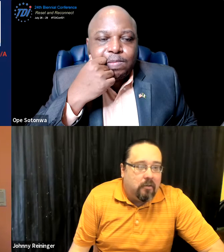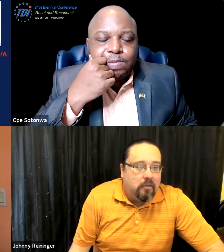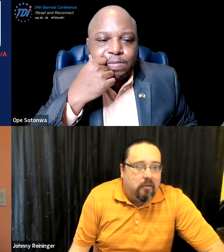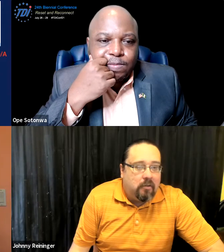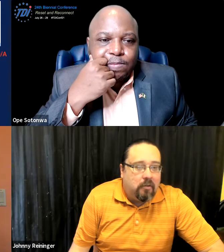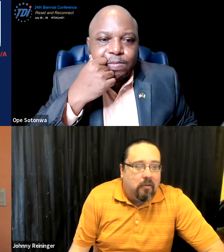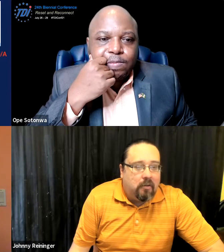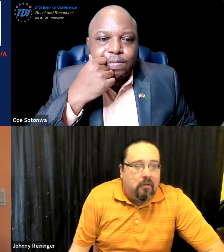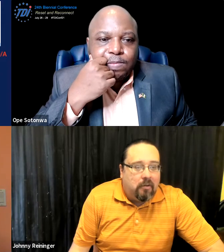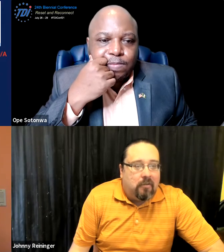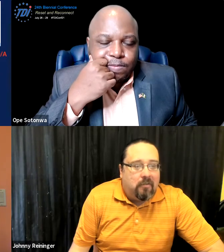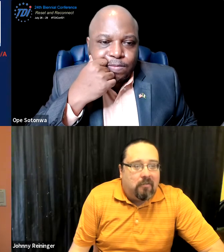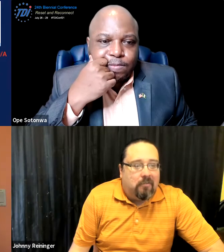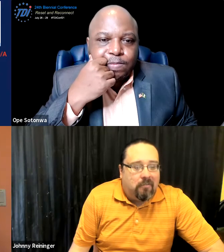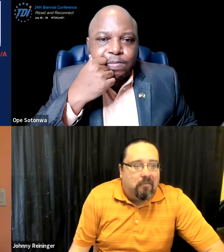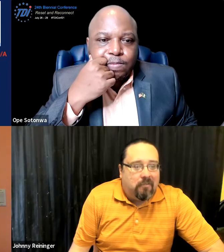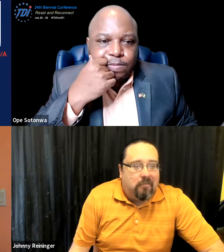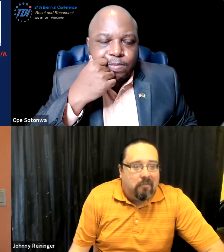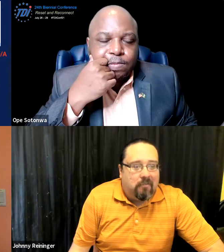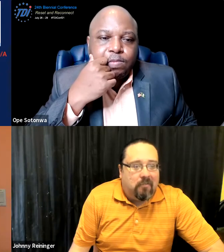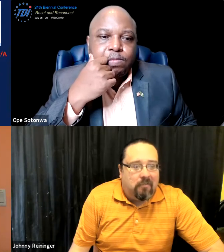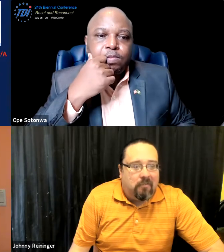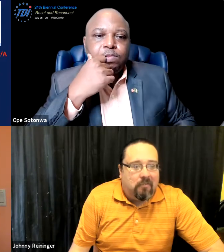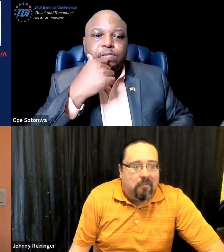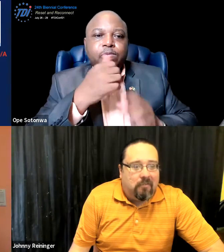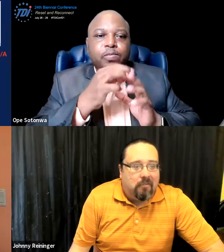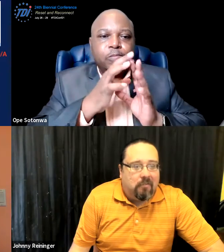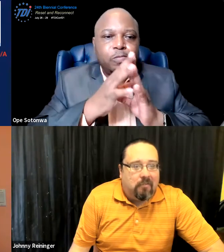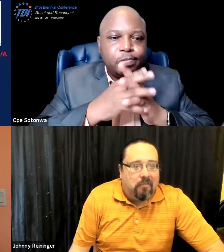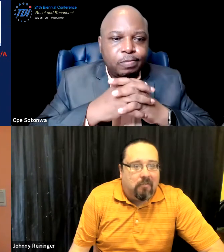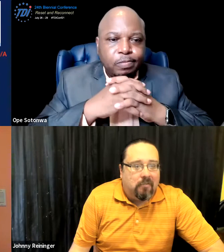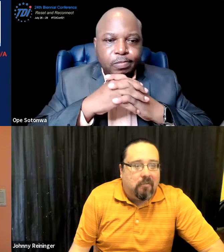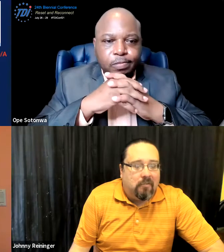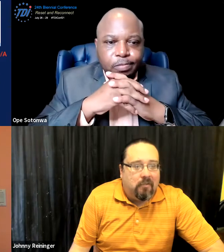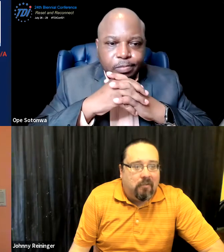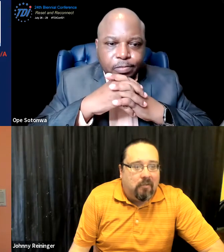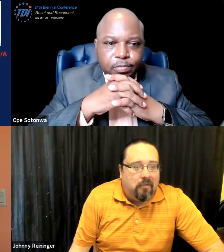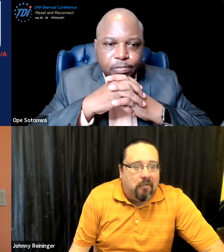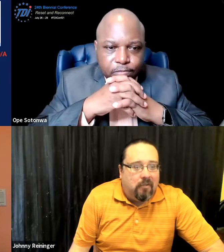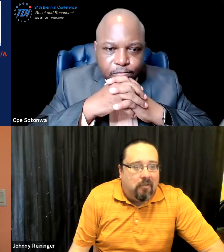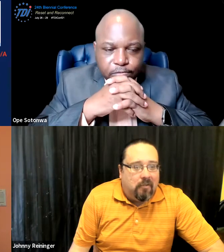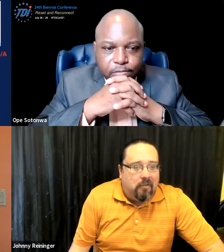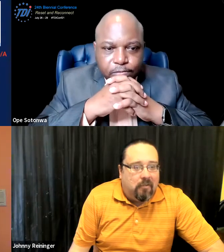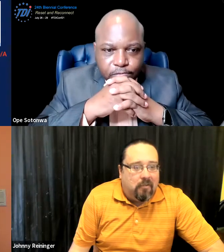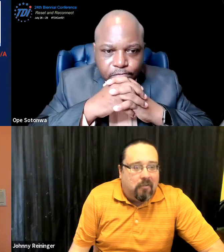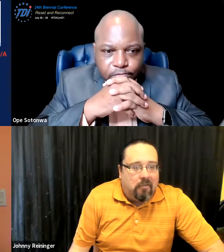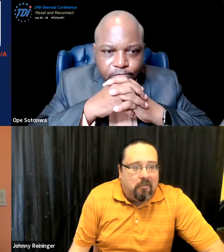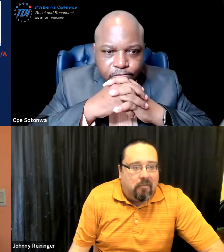experiences, then the beta tester can look at that and have feedback from that.